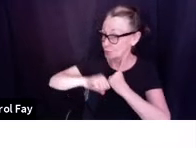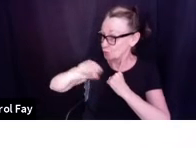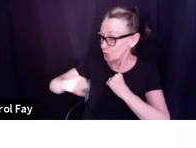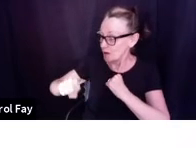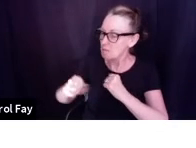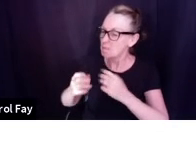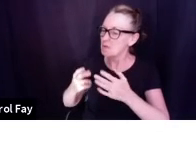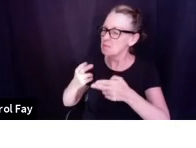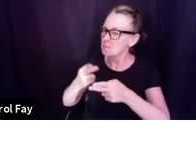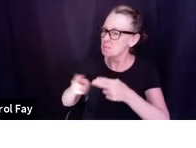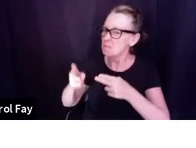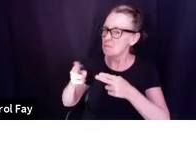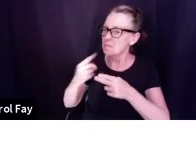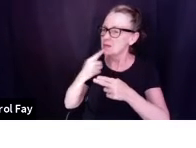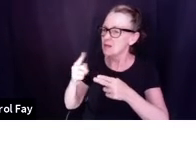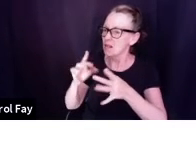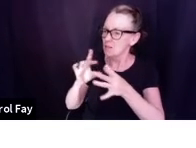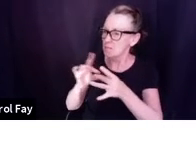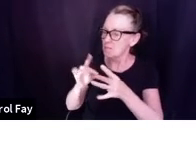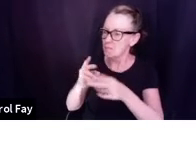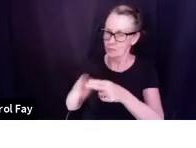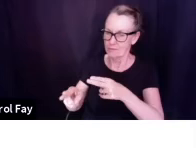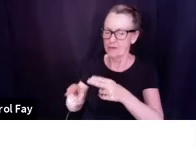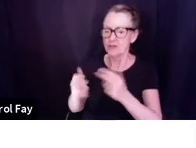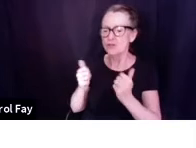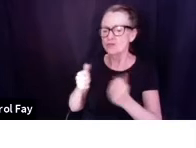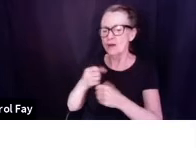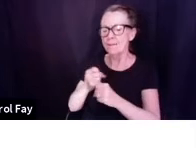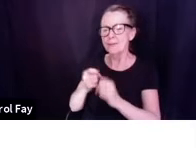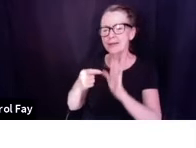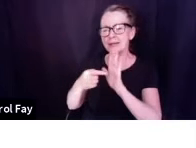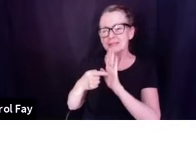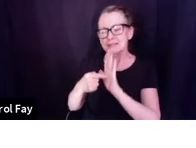get the scenario told. Try to make an example of the kind of